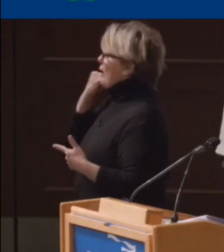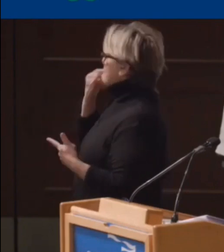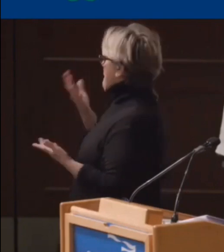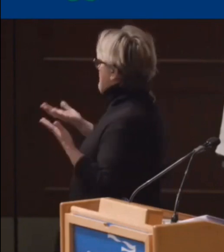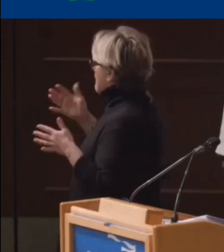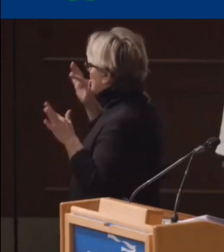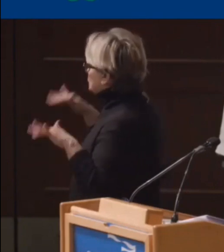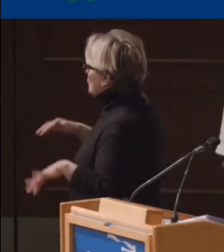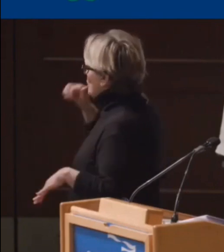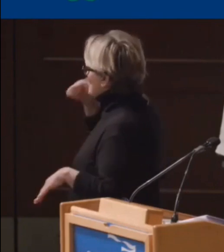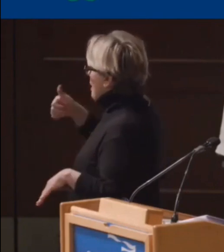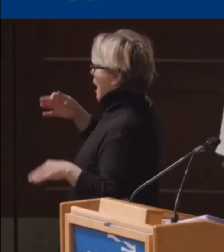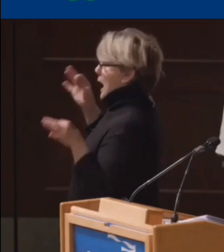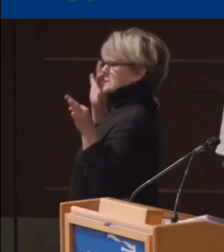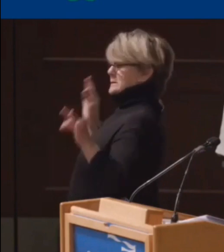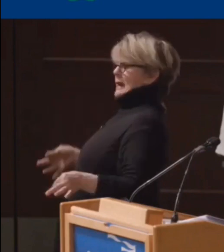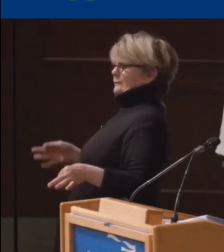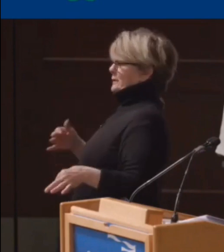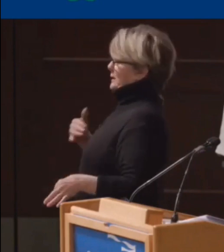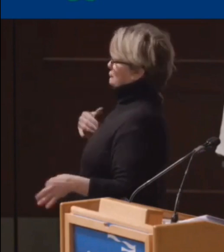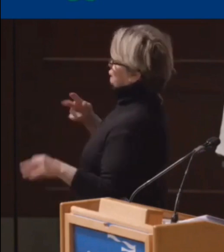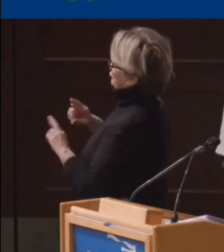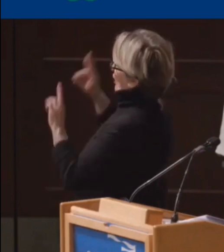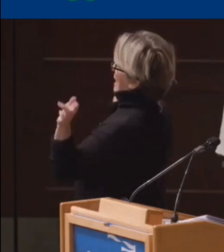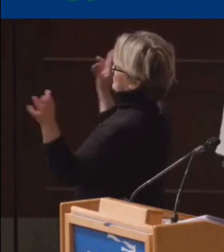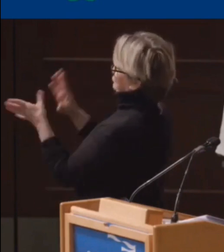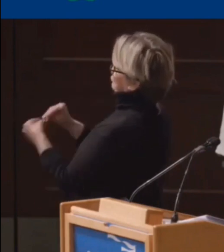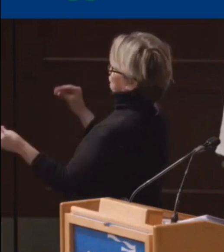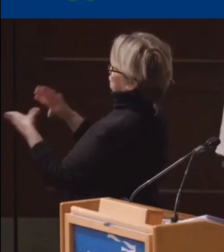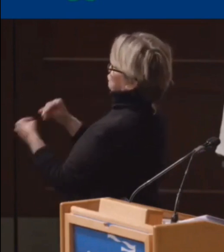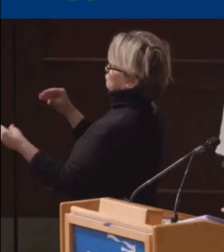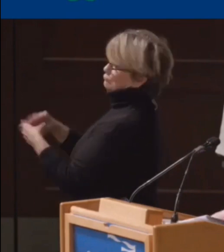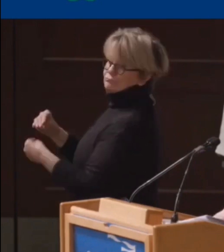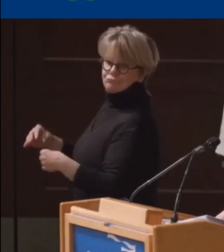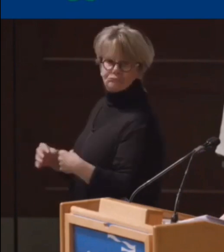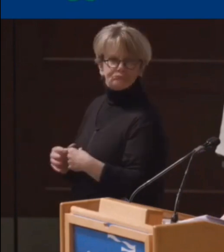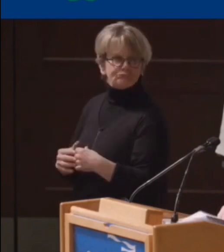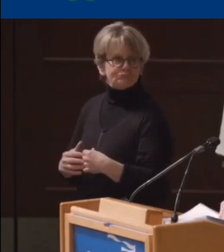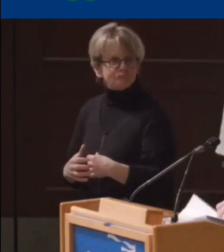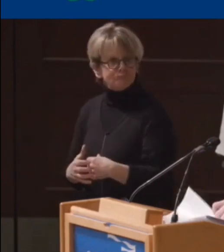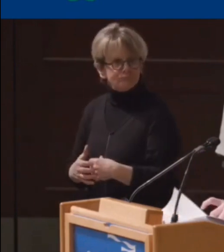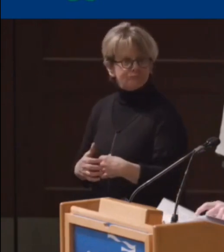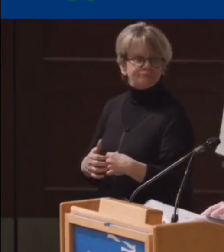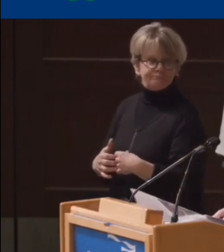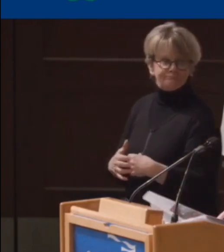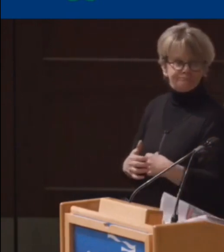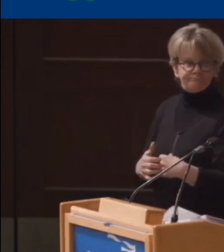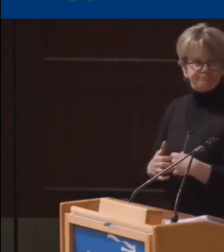tomorrow, I'd definitely have something to say.